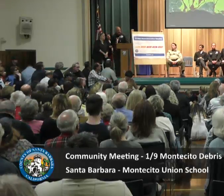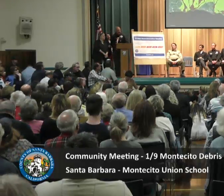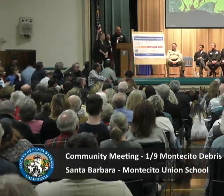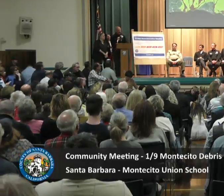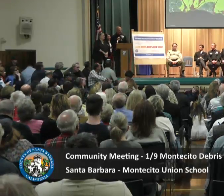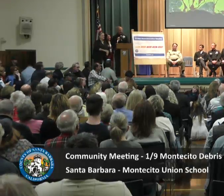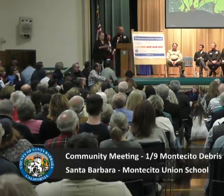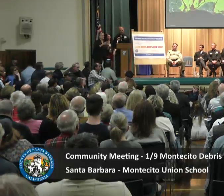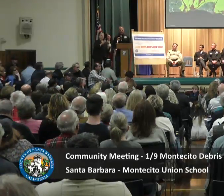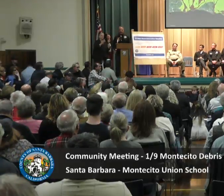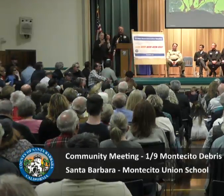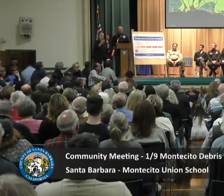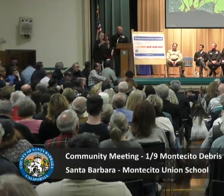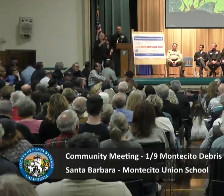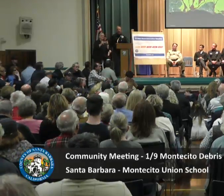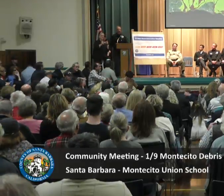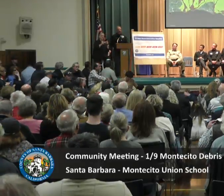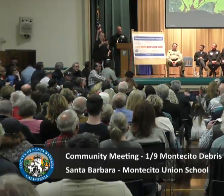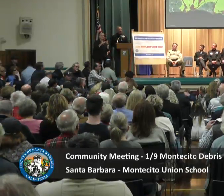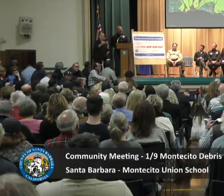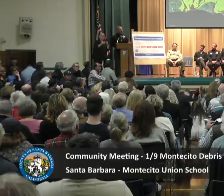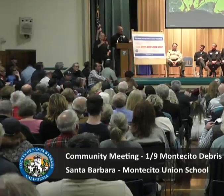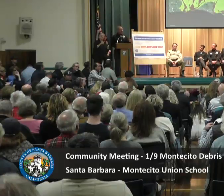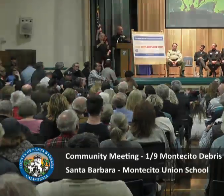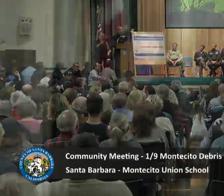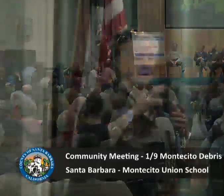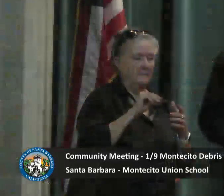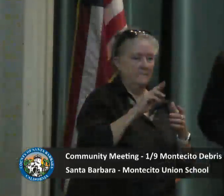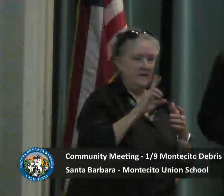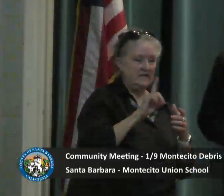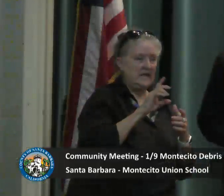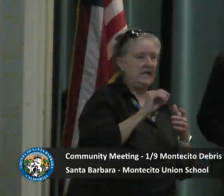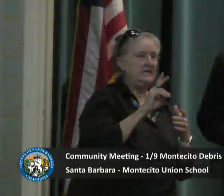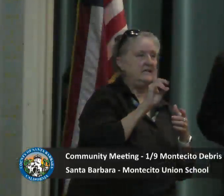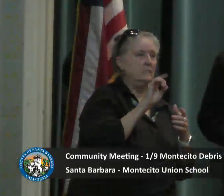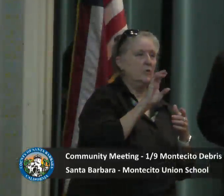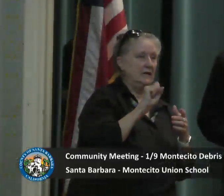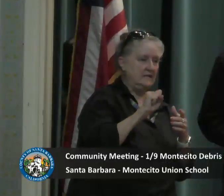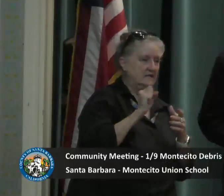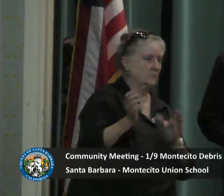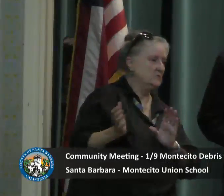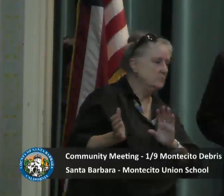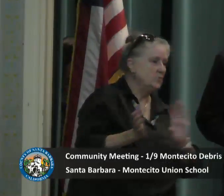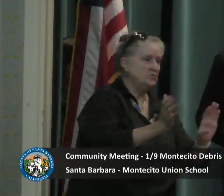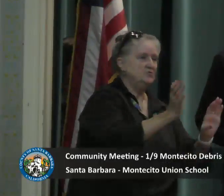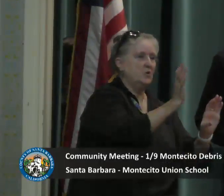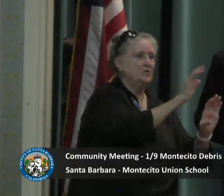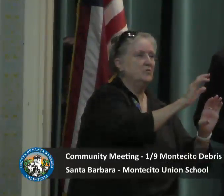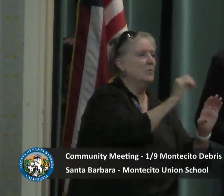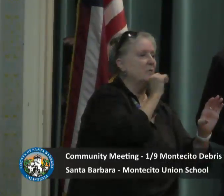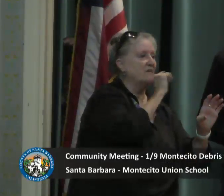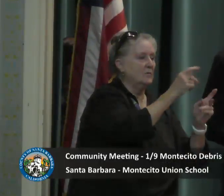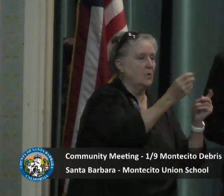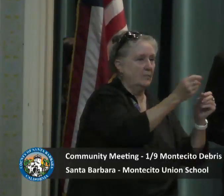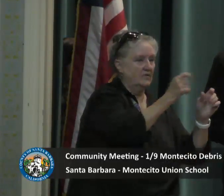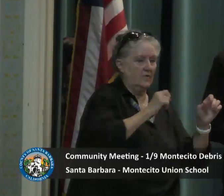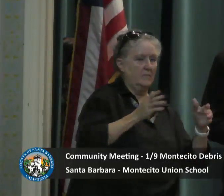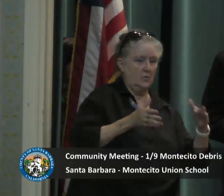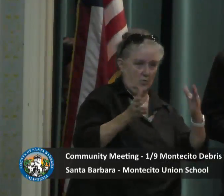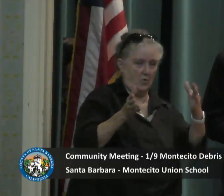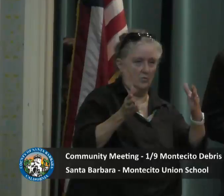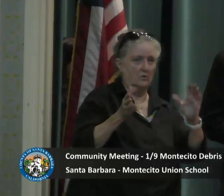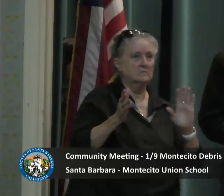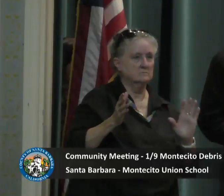Okay, so the first question was about mud and debris that was pushed onto people's properties from the road.